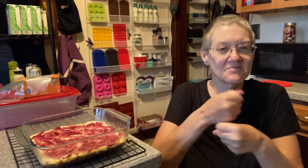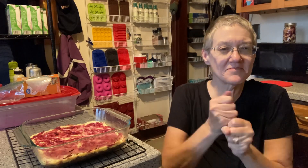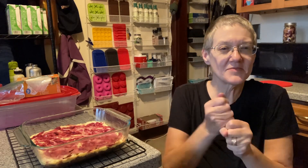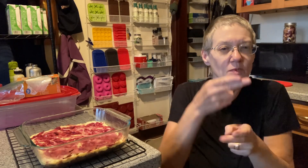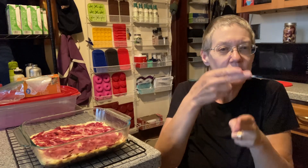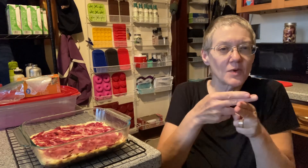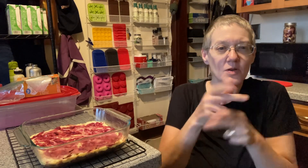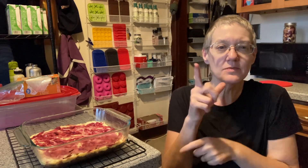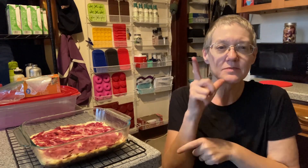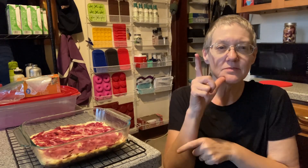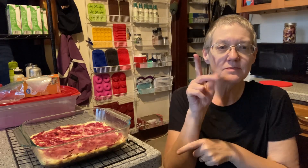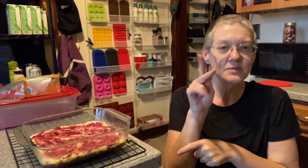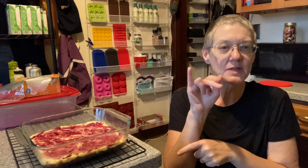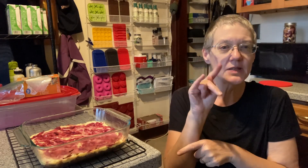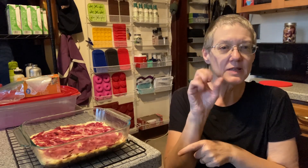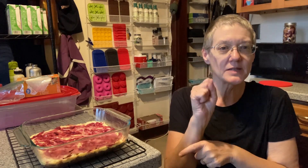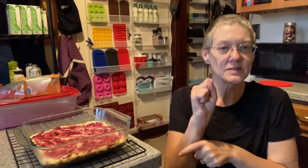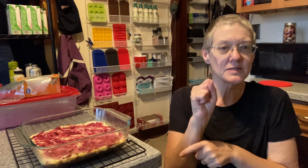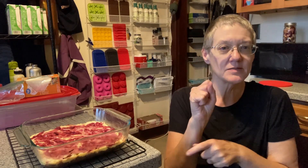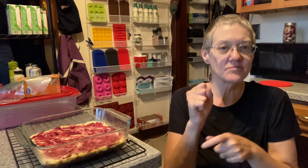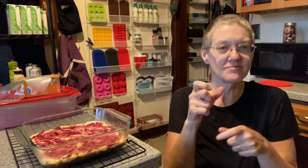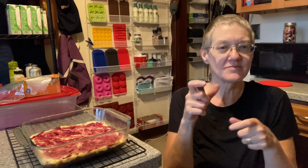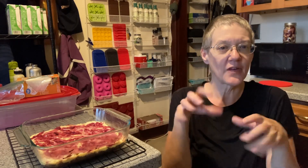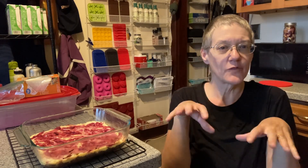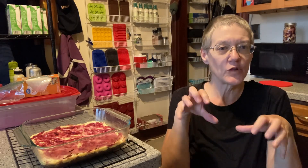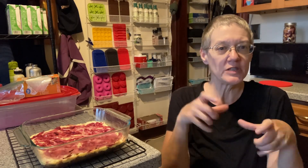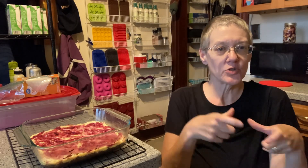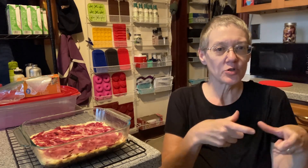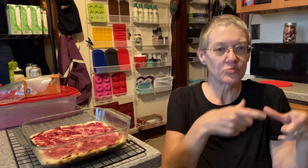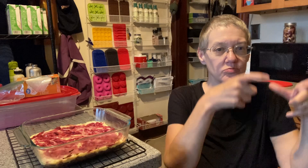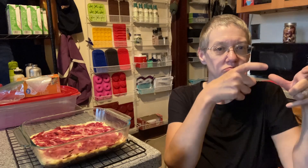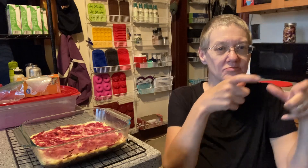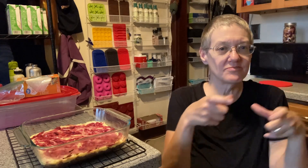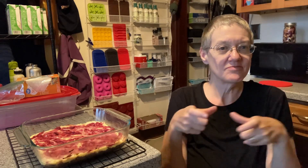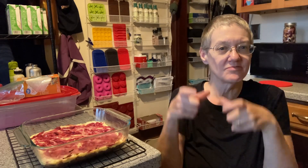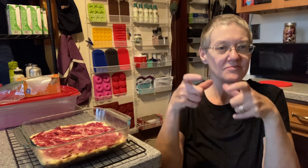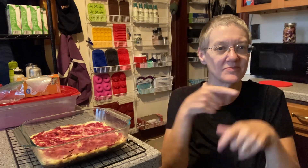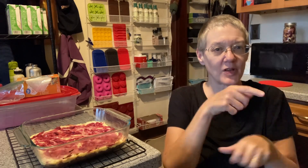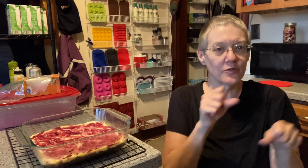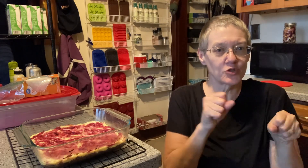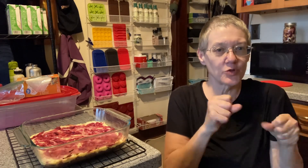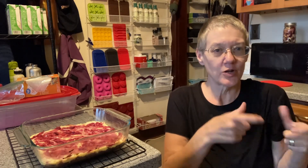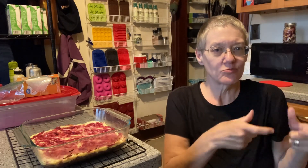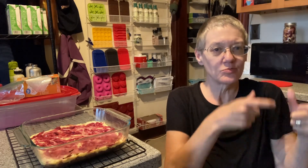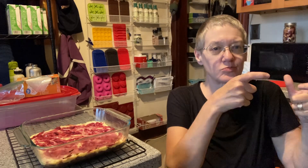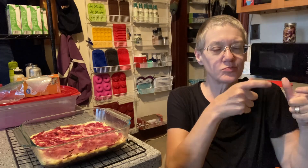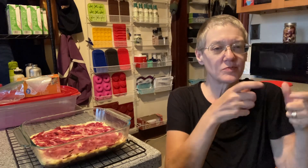lunches. I make what I call lunch kits for him, and I have them in the freezer and the